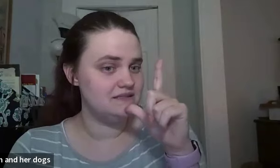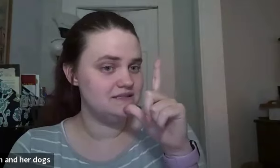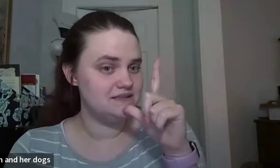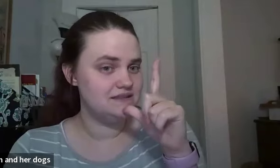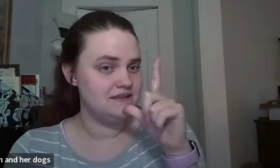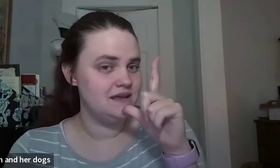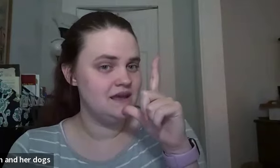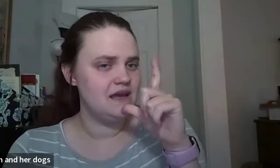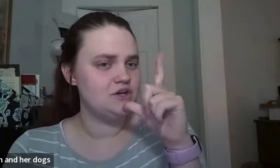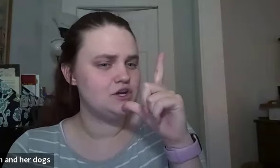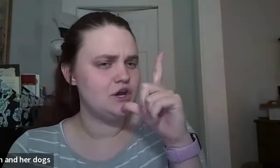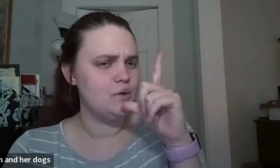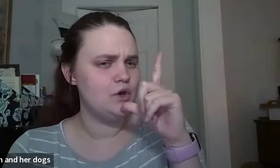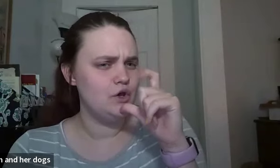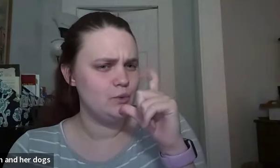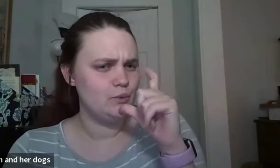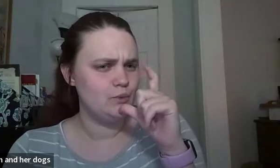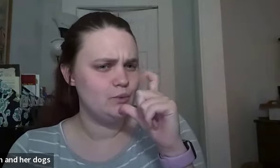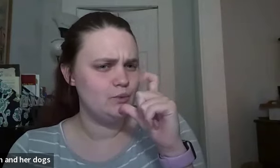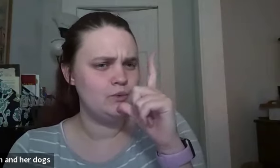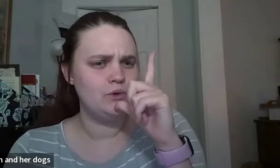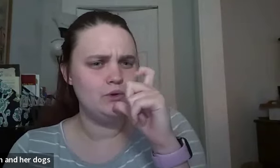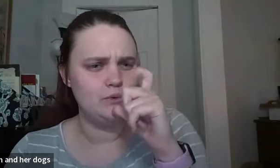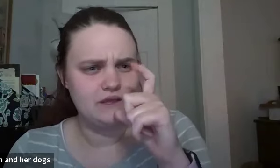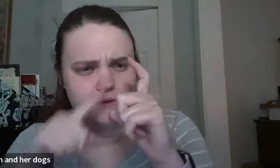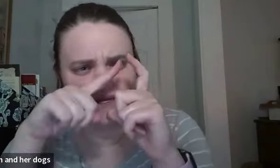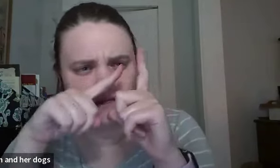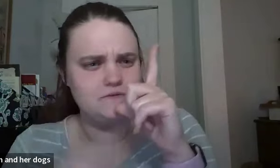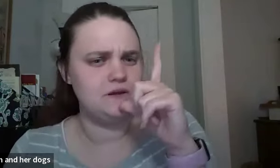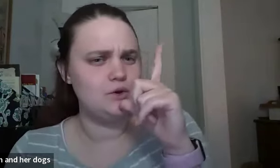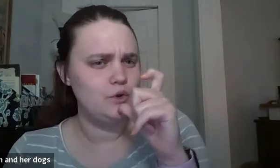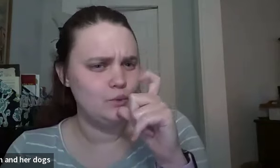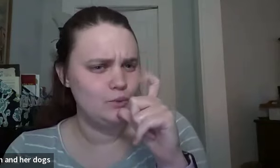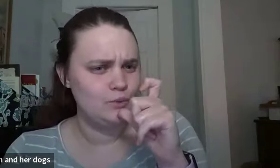this, and you're gonna go who, like you bending your finger, who,